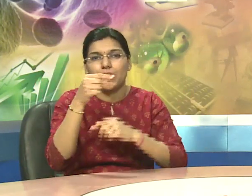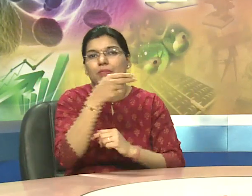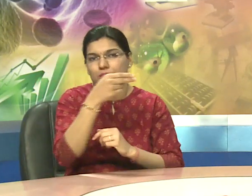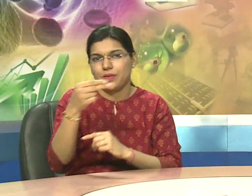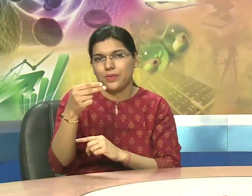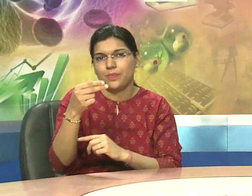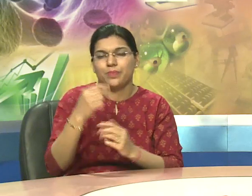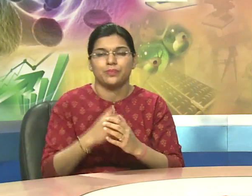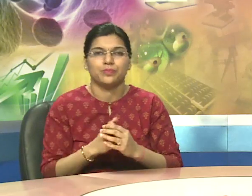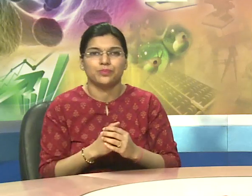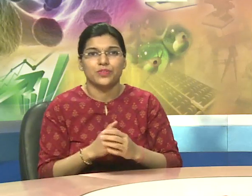are not seen clearly.